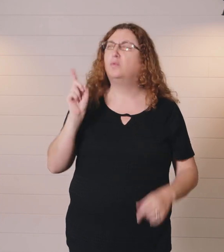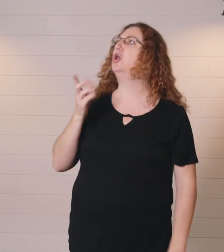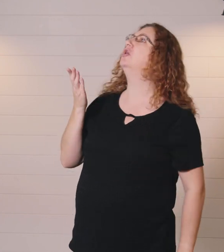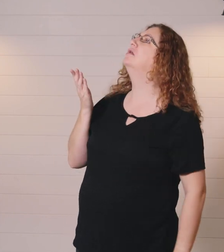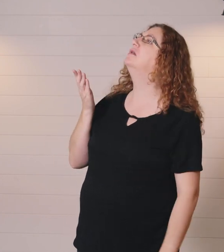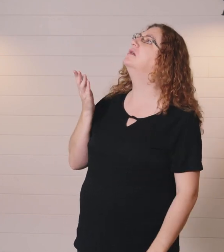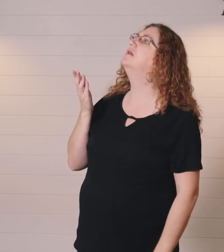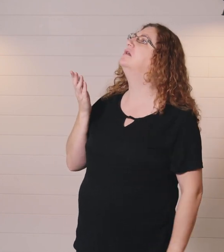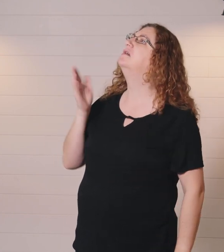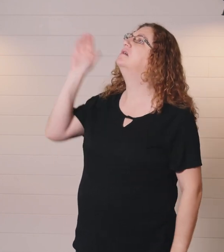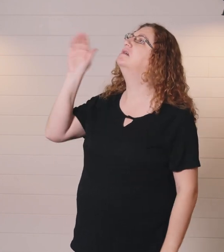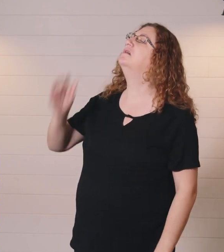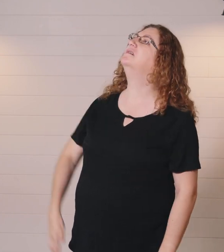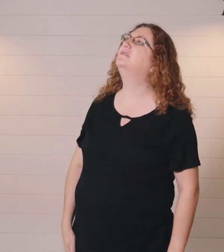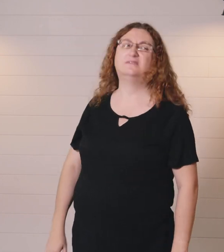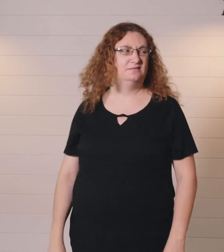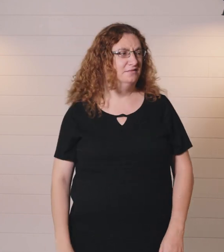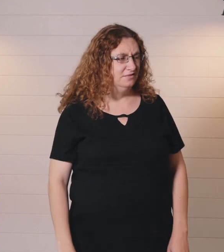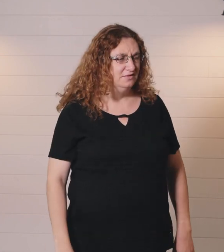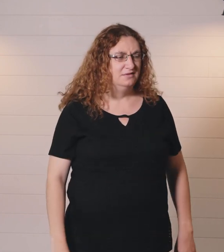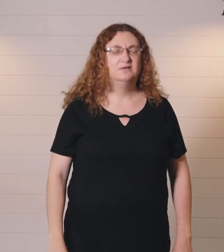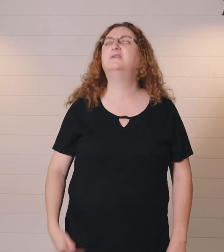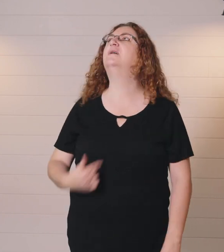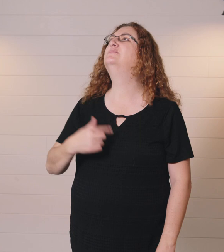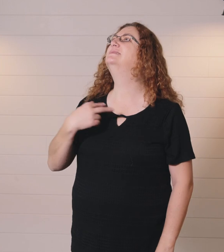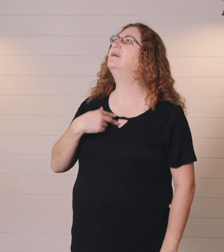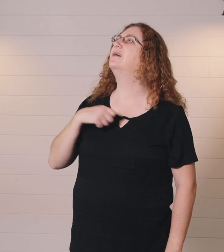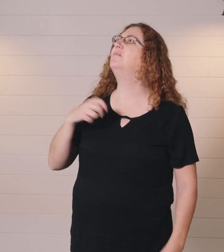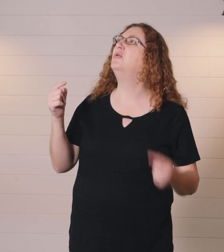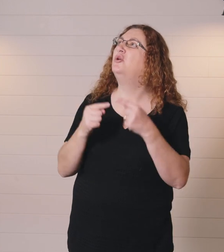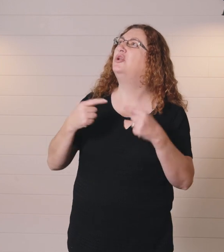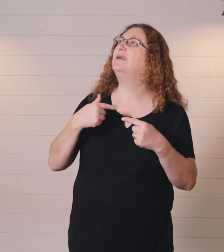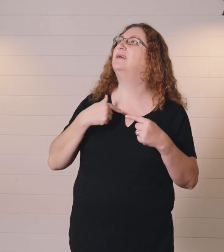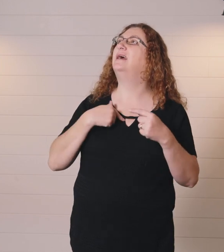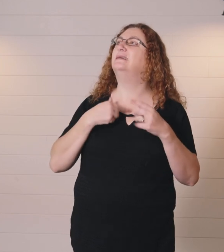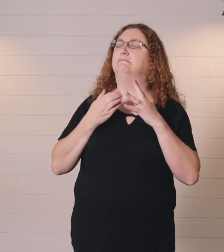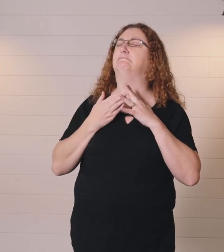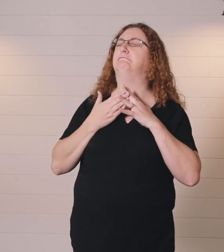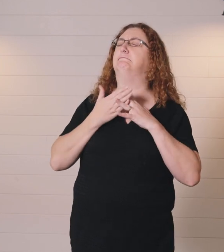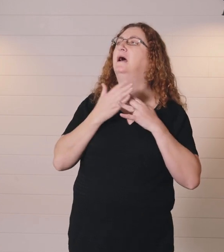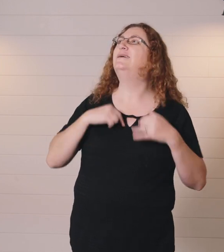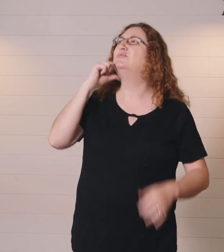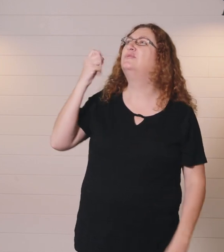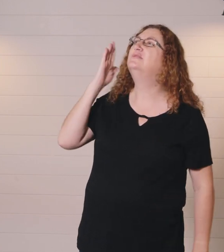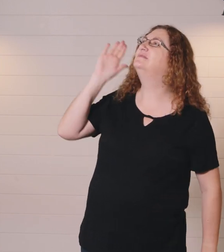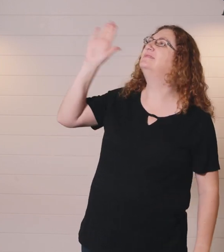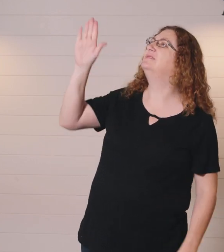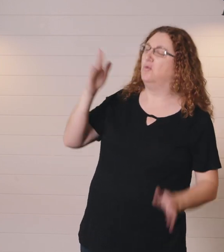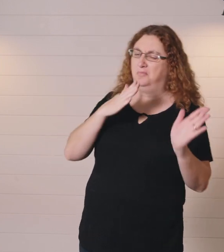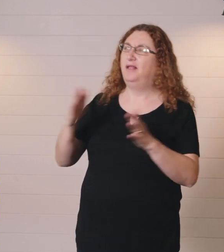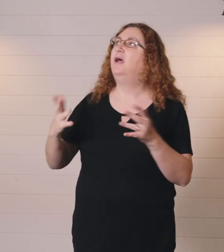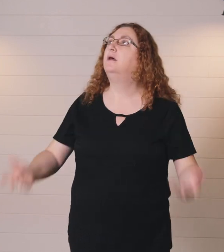you? How is what is happening to me right now going to end up for your glory? I don't understand your ways. I don't understand